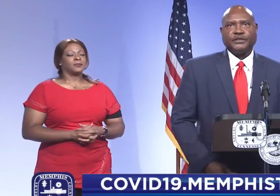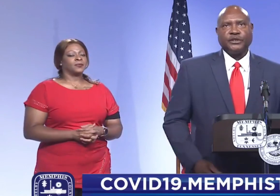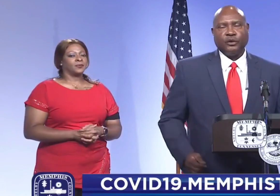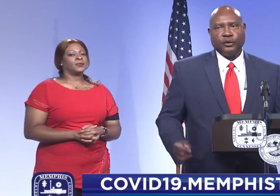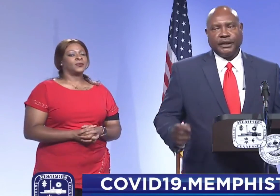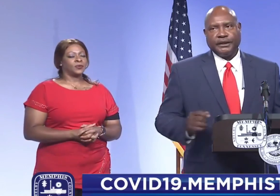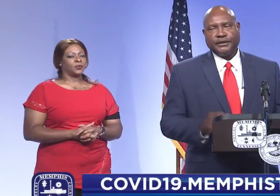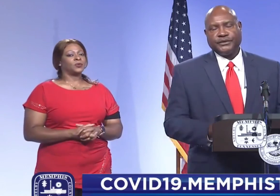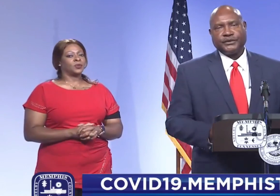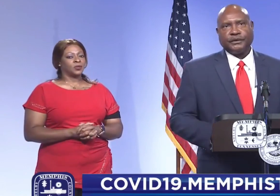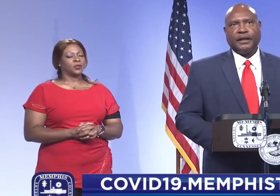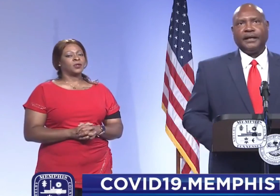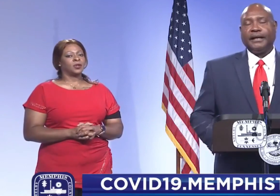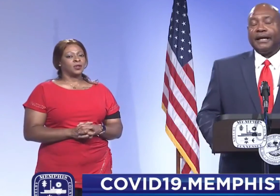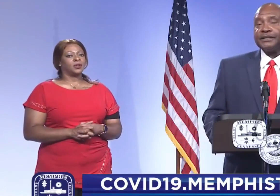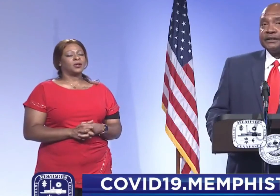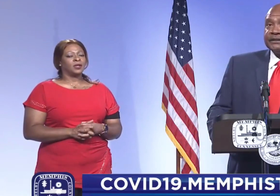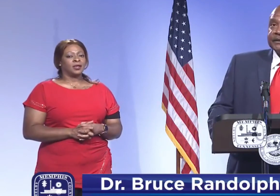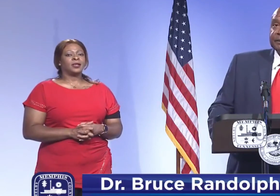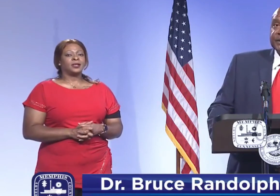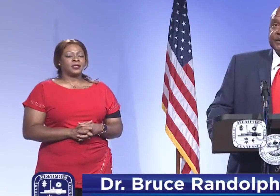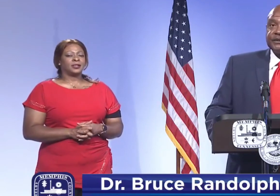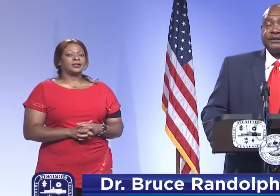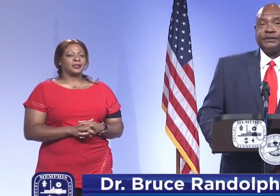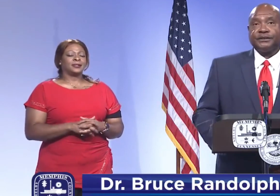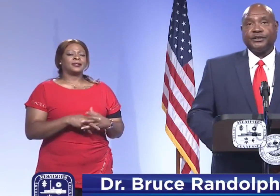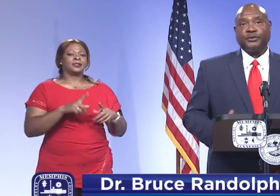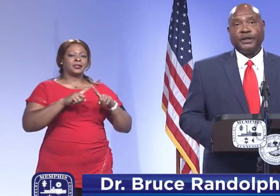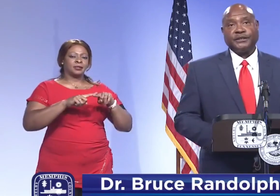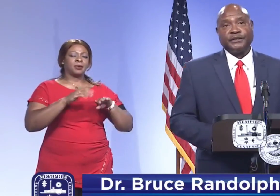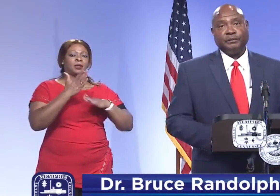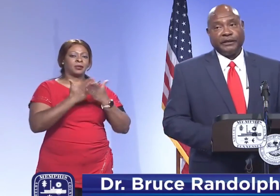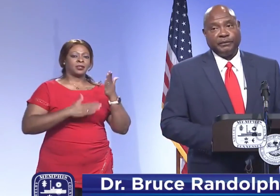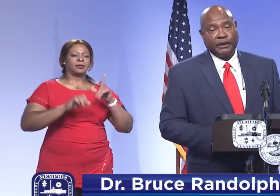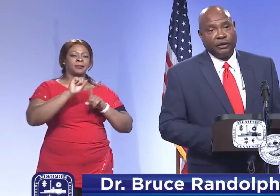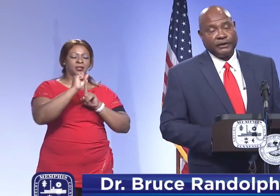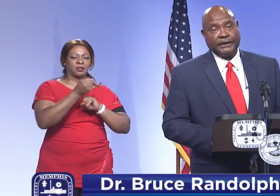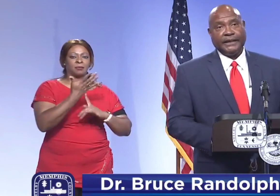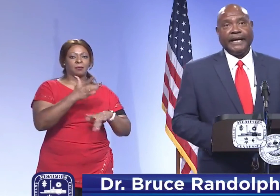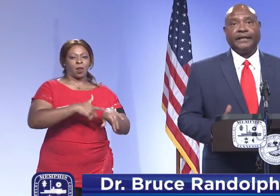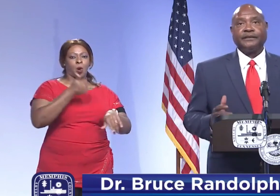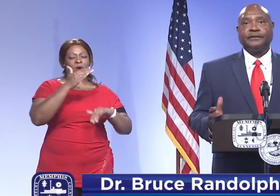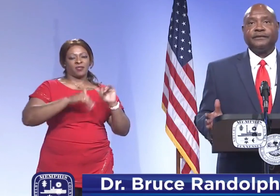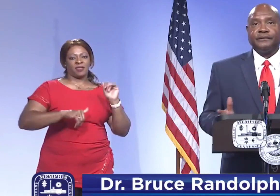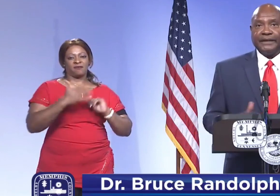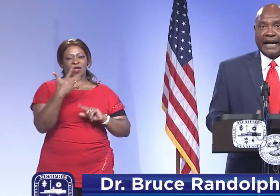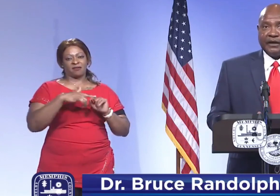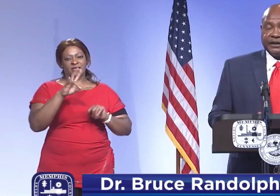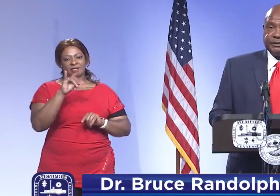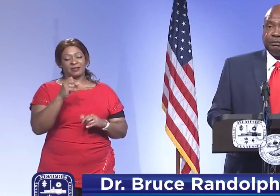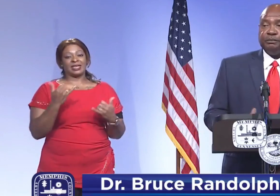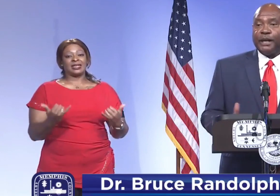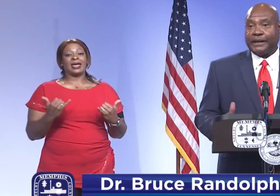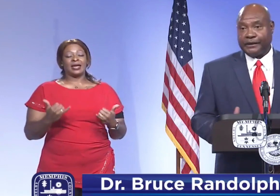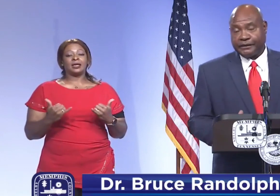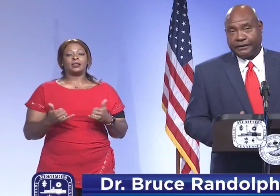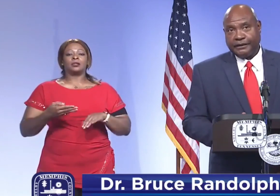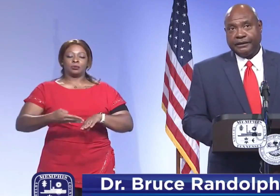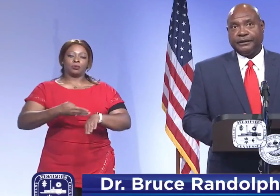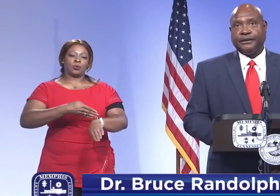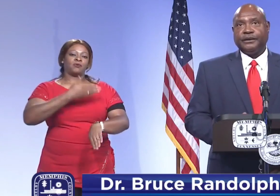And so it is actually in some situations it might have been longer than that. Now it's